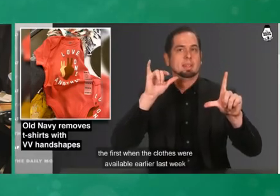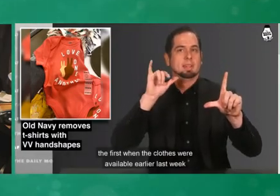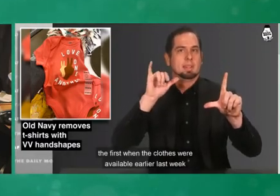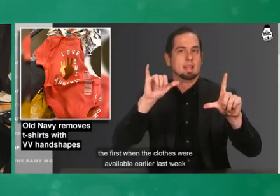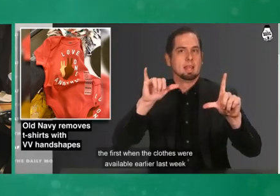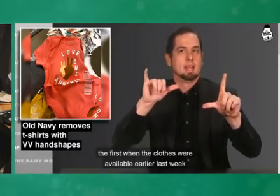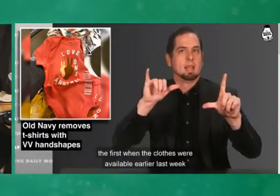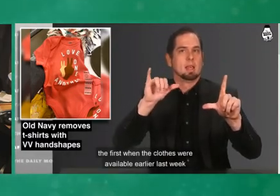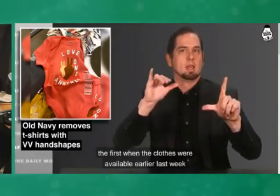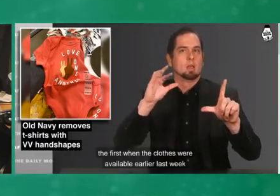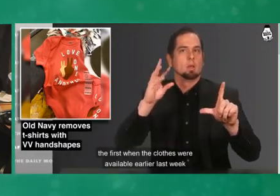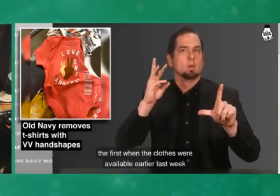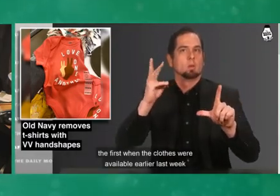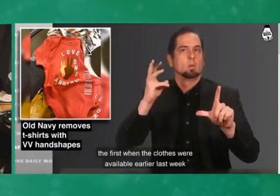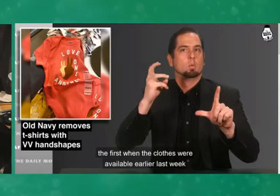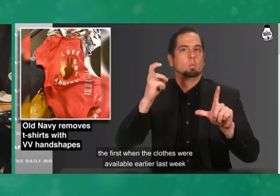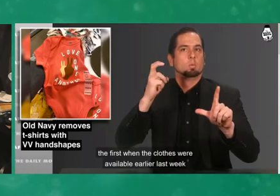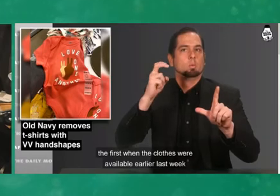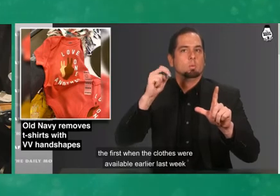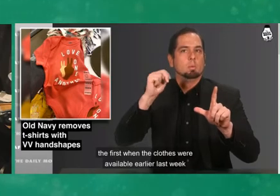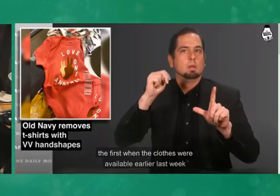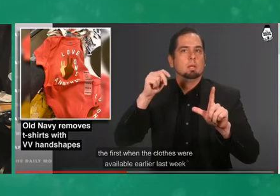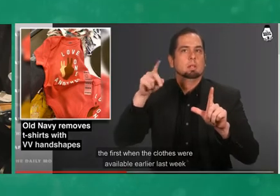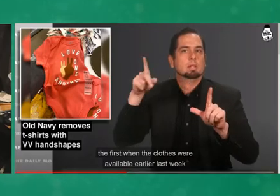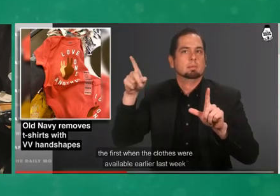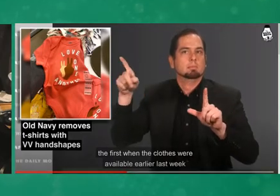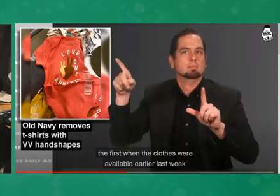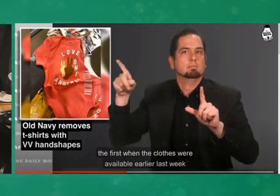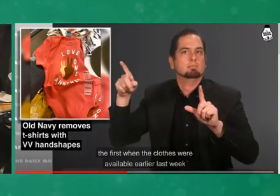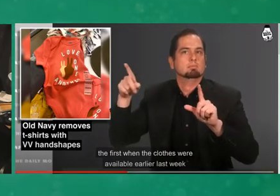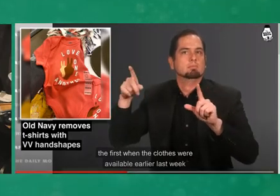The first picture, right? That